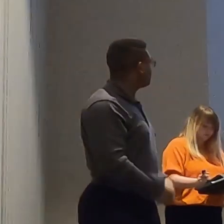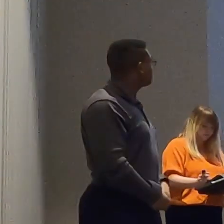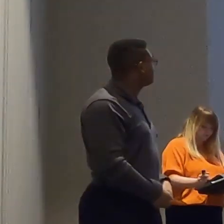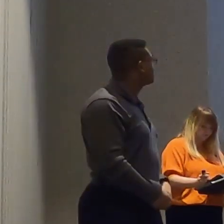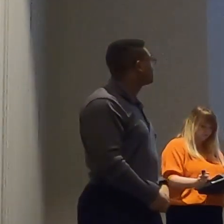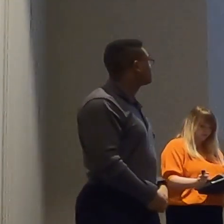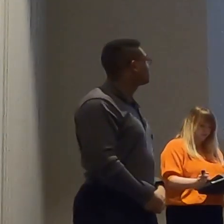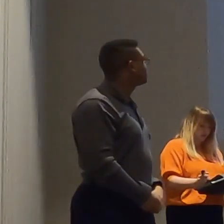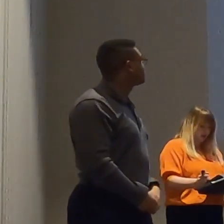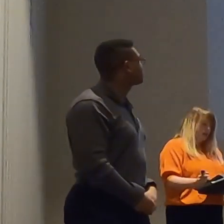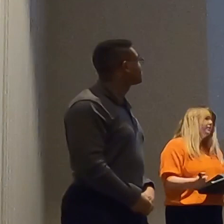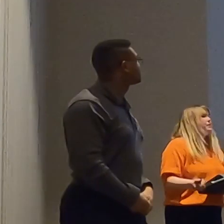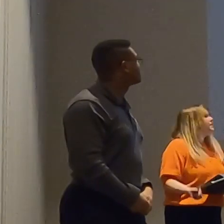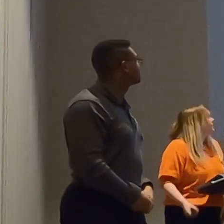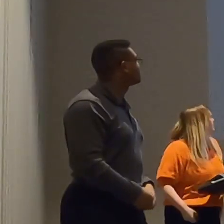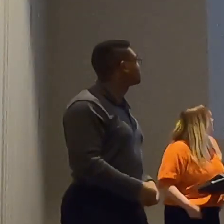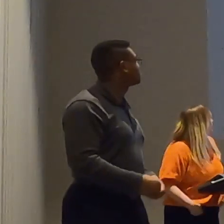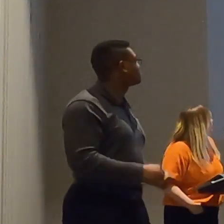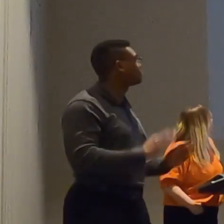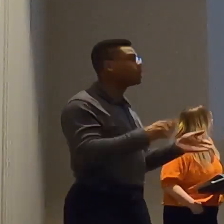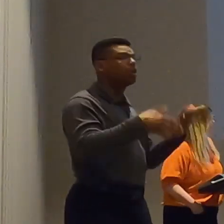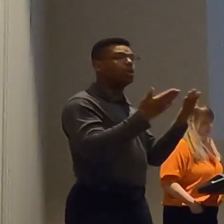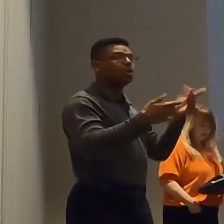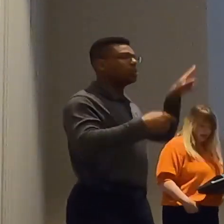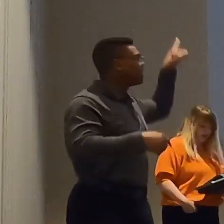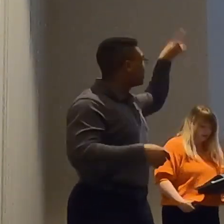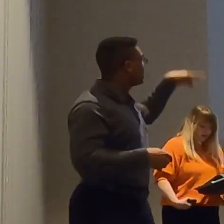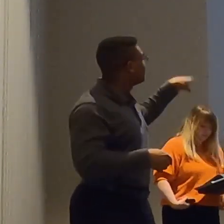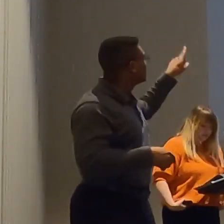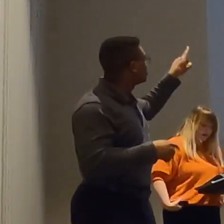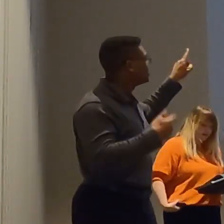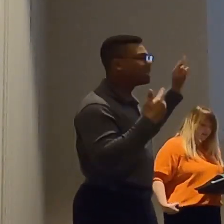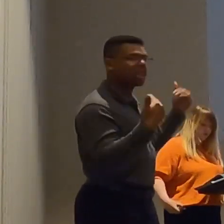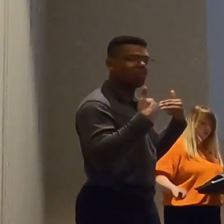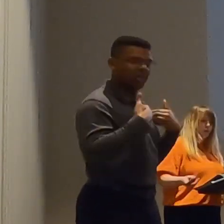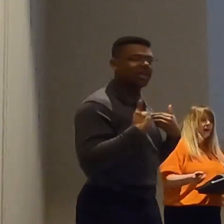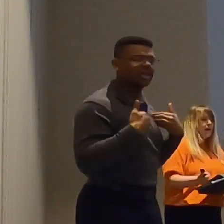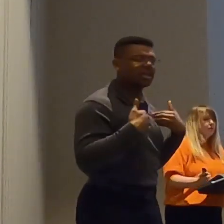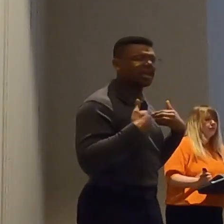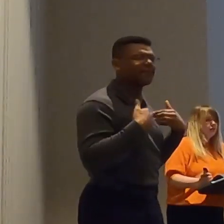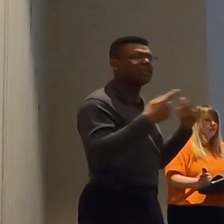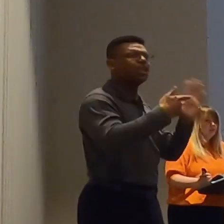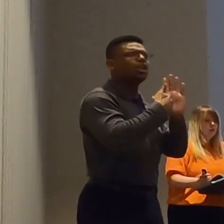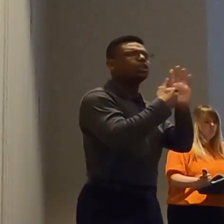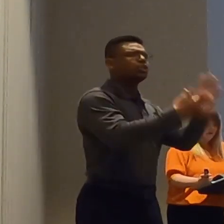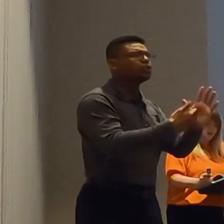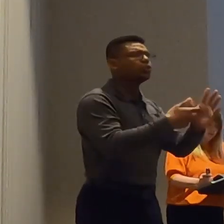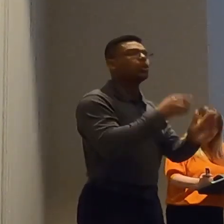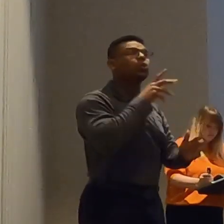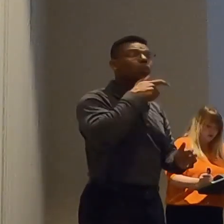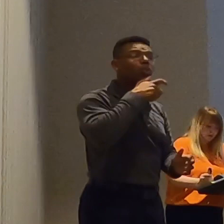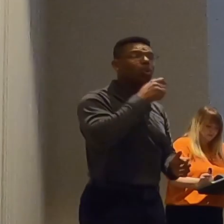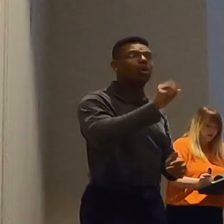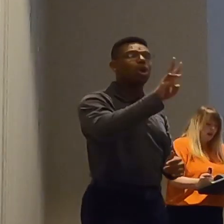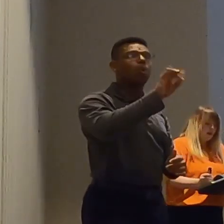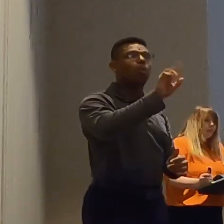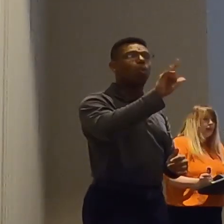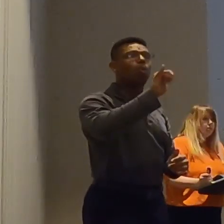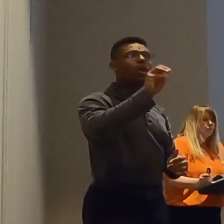left. So this illustration that we have in the gallery depicts Detroit abolitionist William